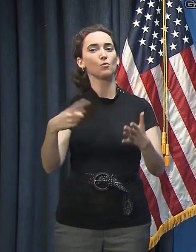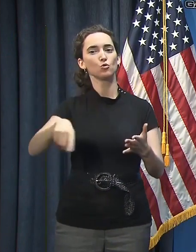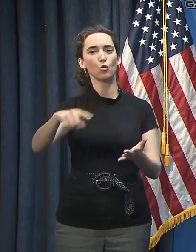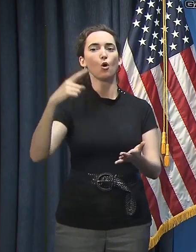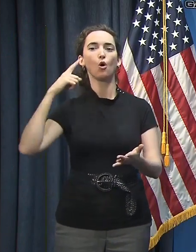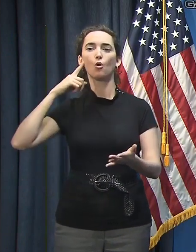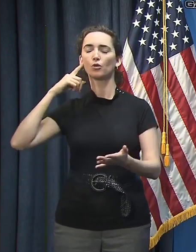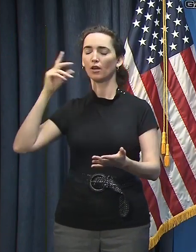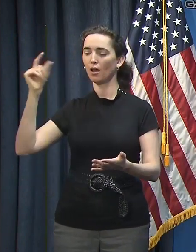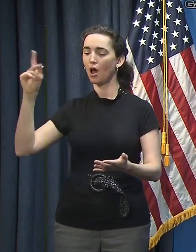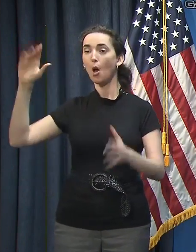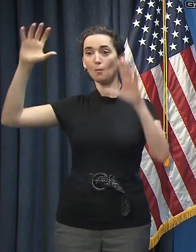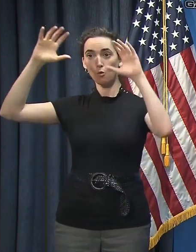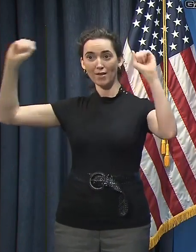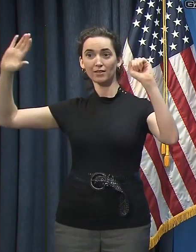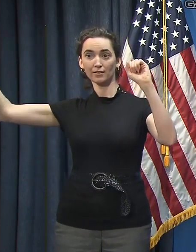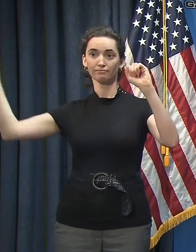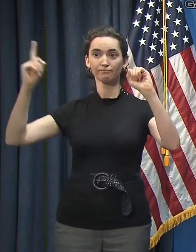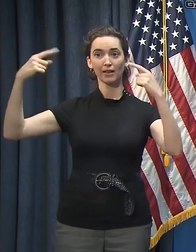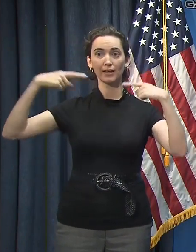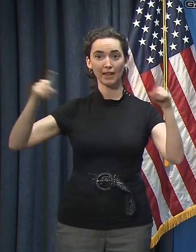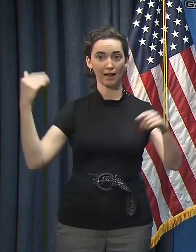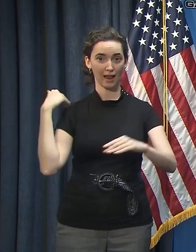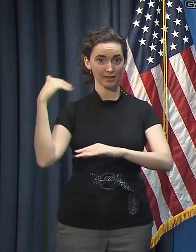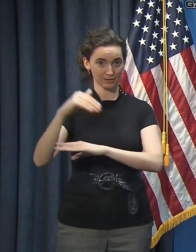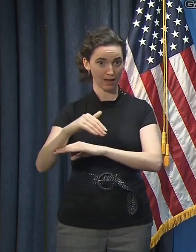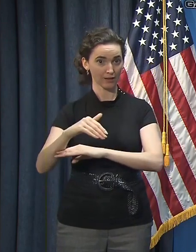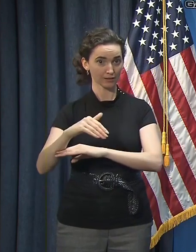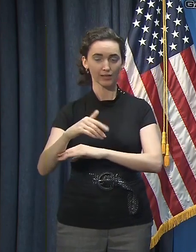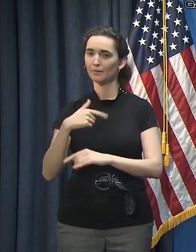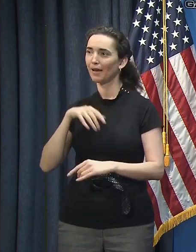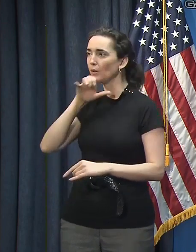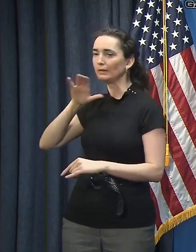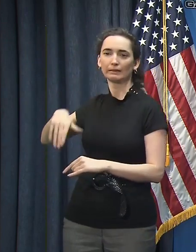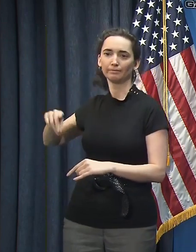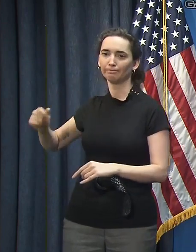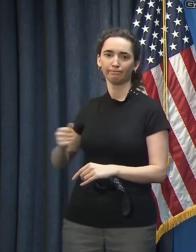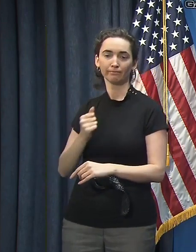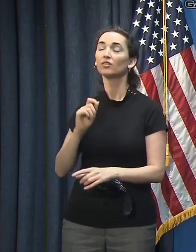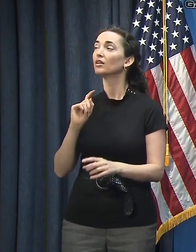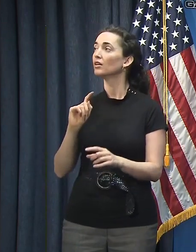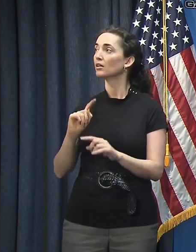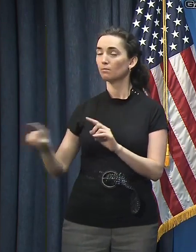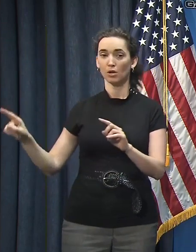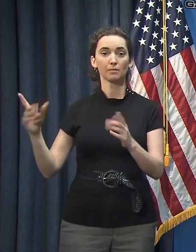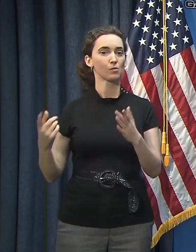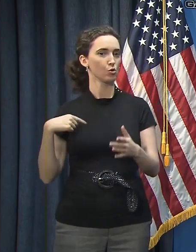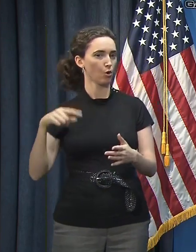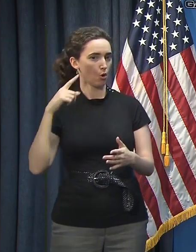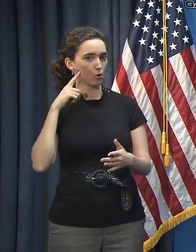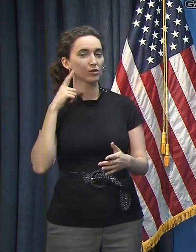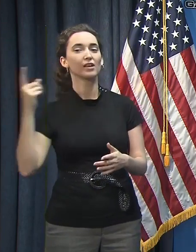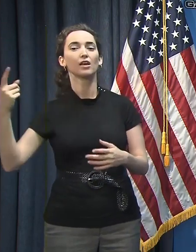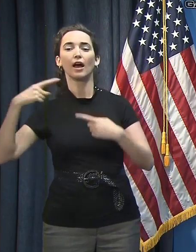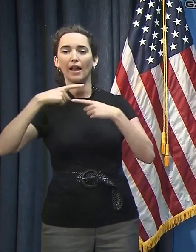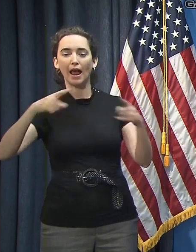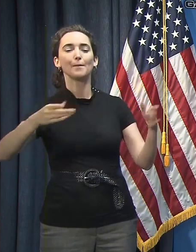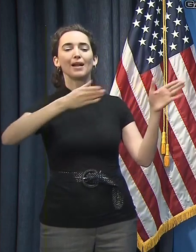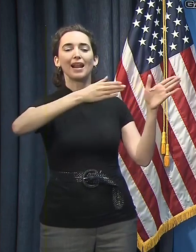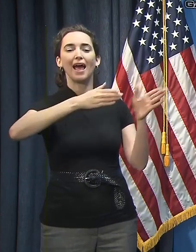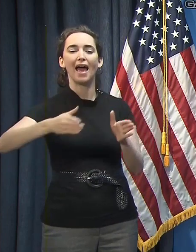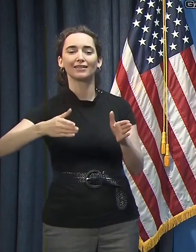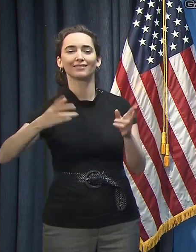the president's press conference last night. I wasn't able to watch it. But they released a blueprint and a plan for testing,